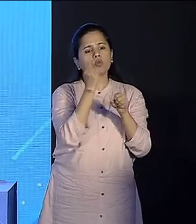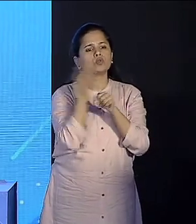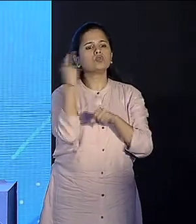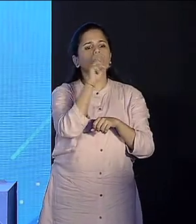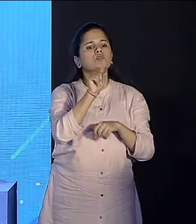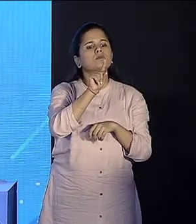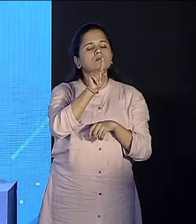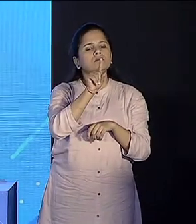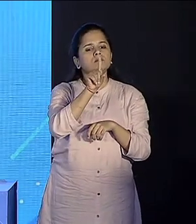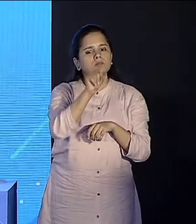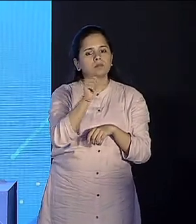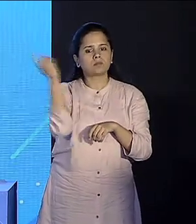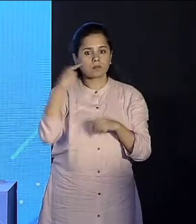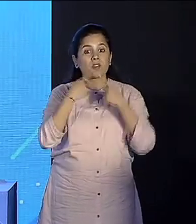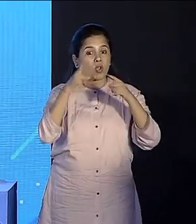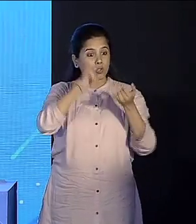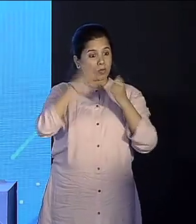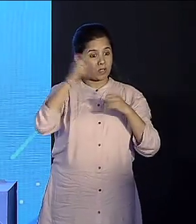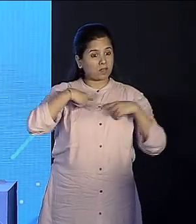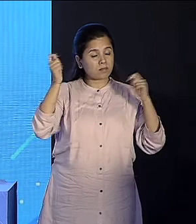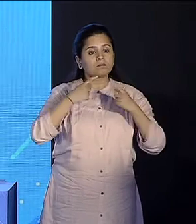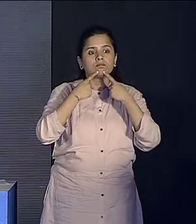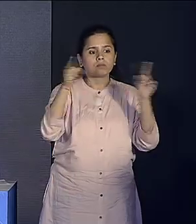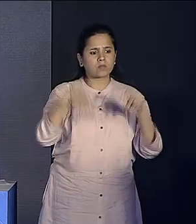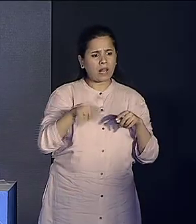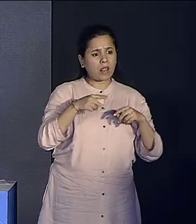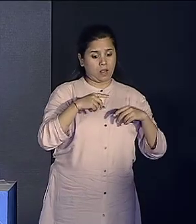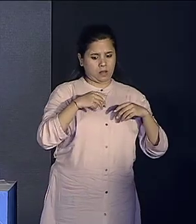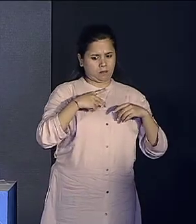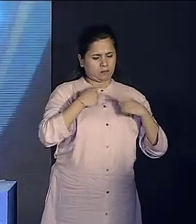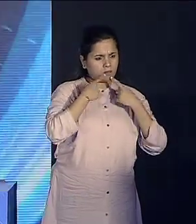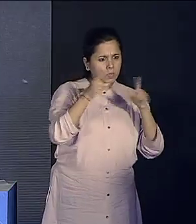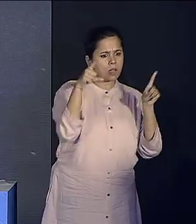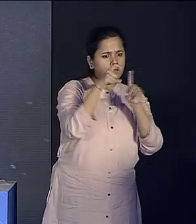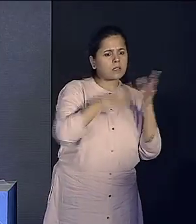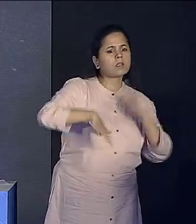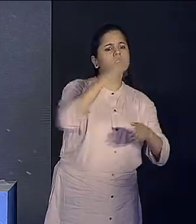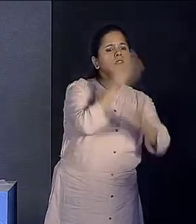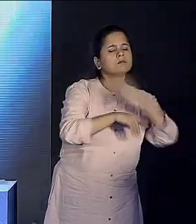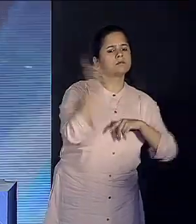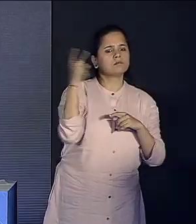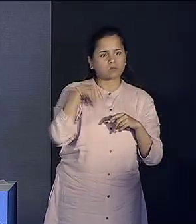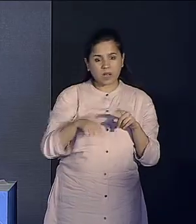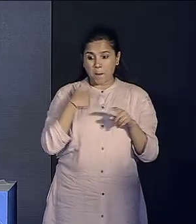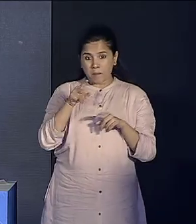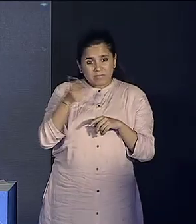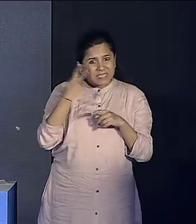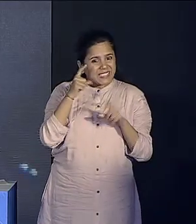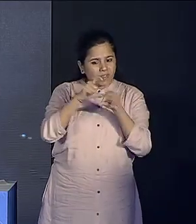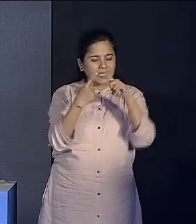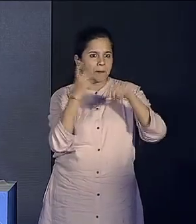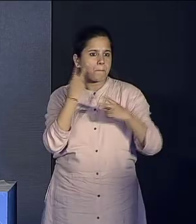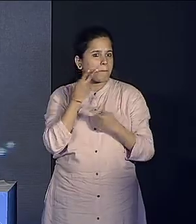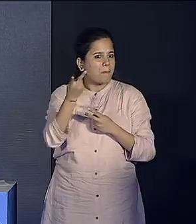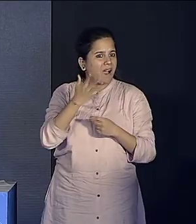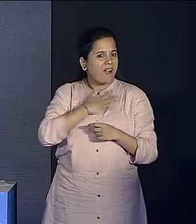Supreme Court gave a historic verdict for persons with disabilities and the elderly of Delhi by directing the Delhi government and its public transport agencies to